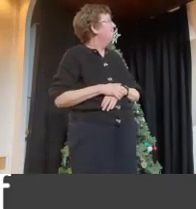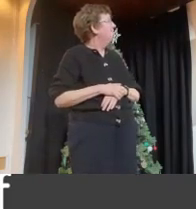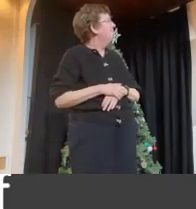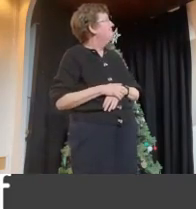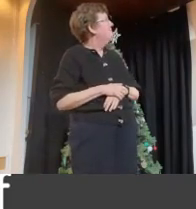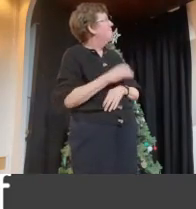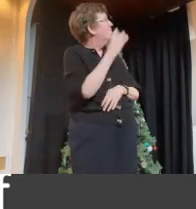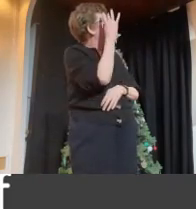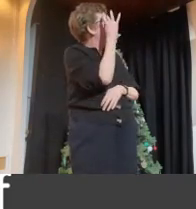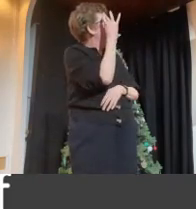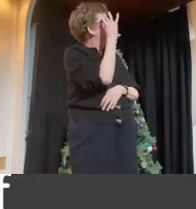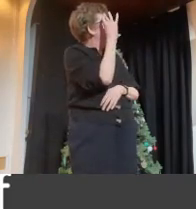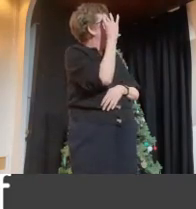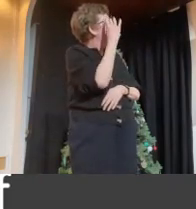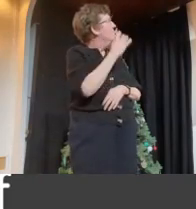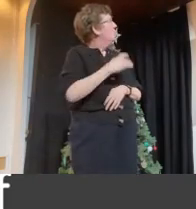study.